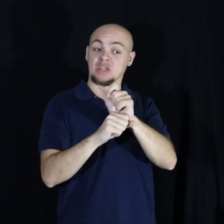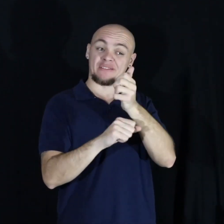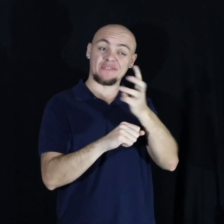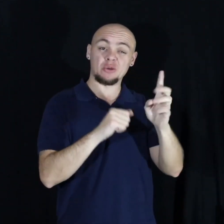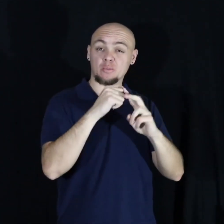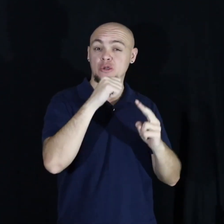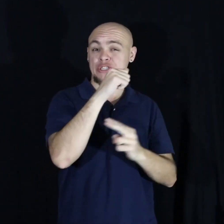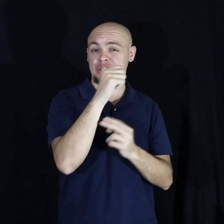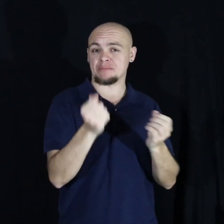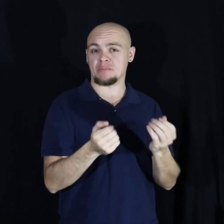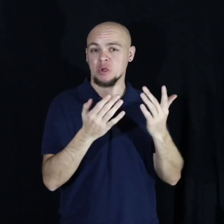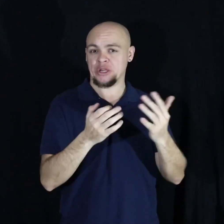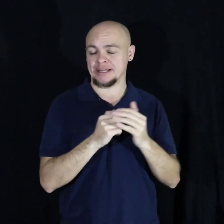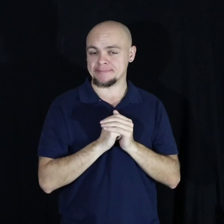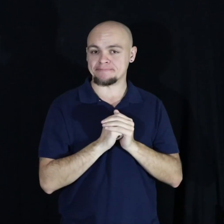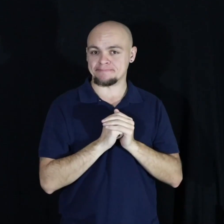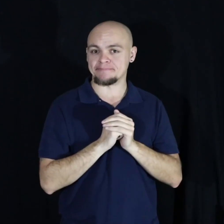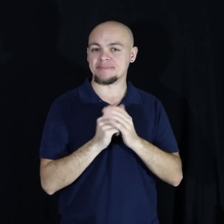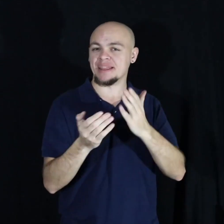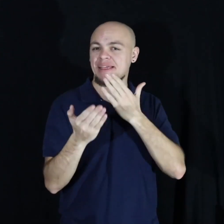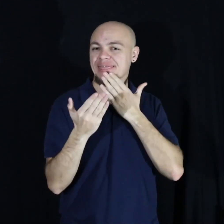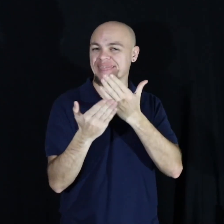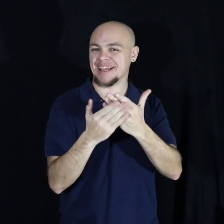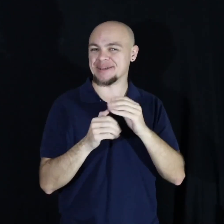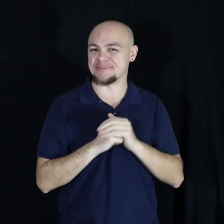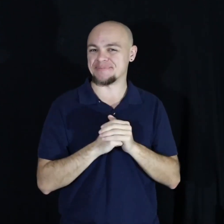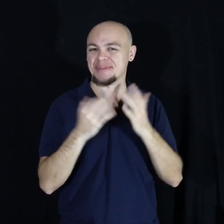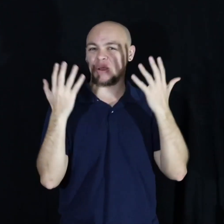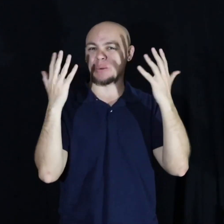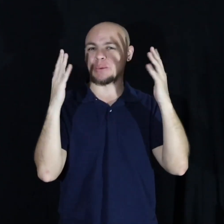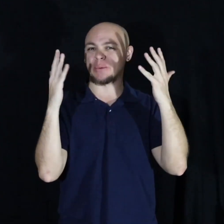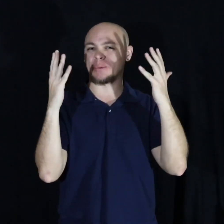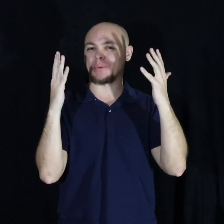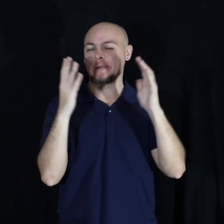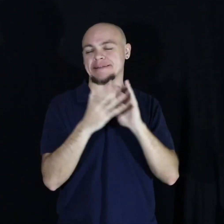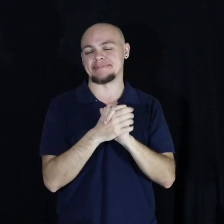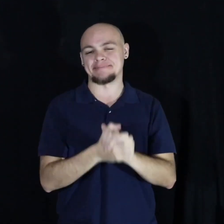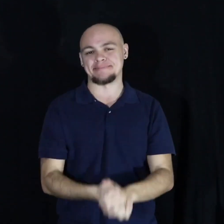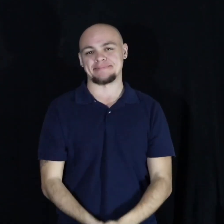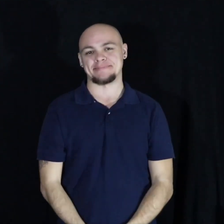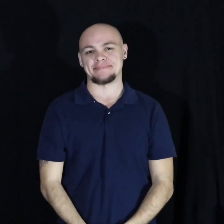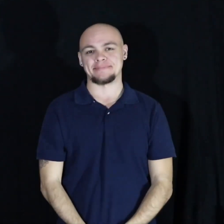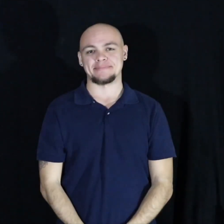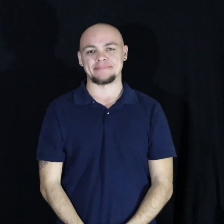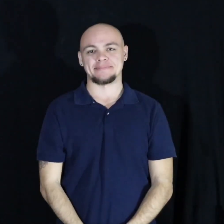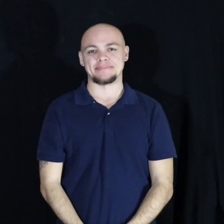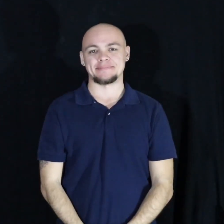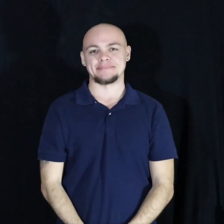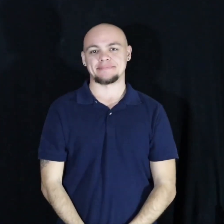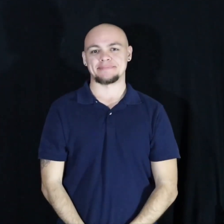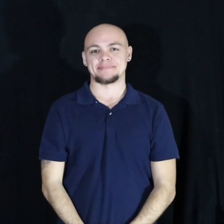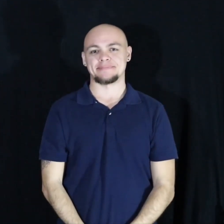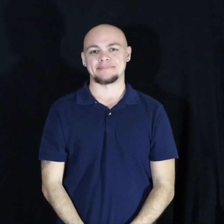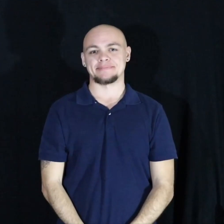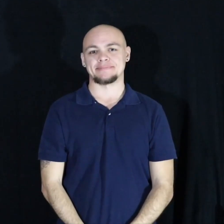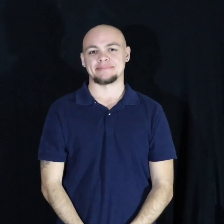bridges. Thank you.